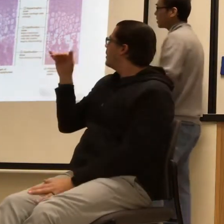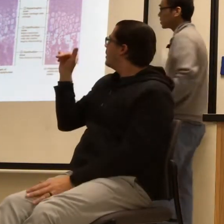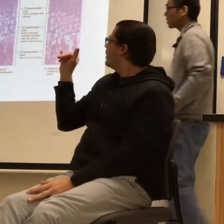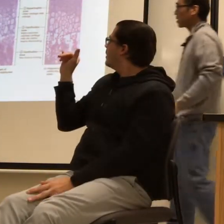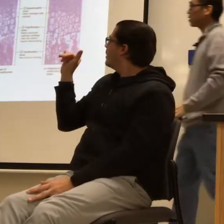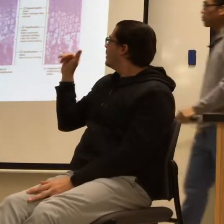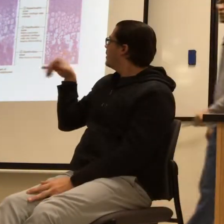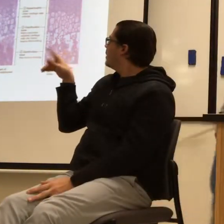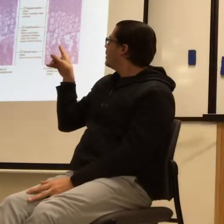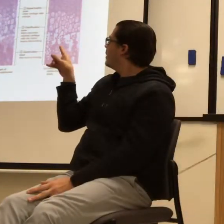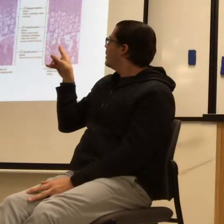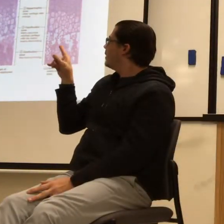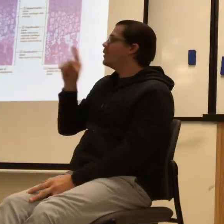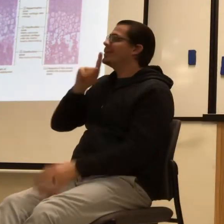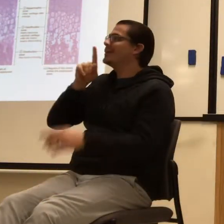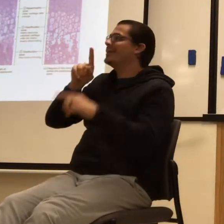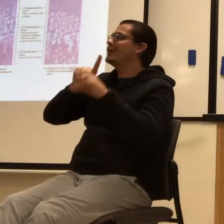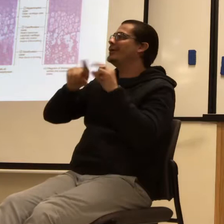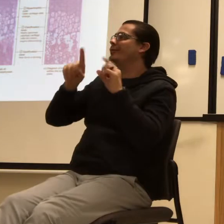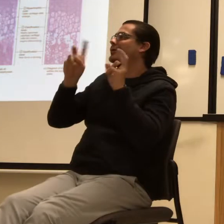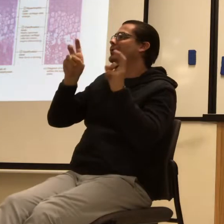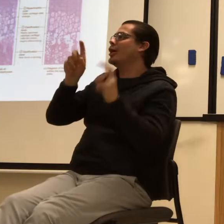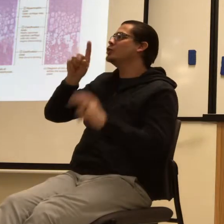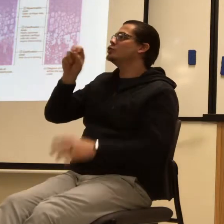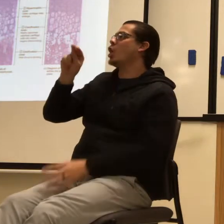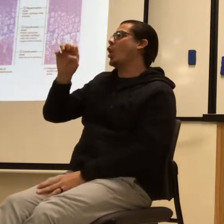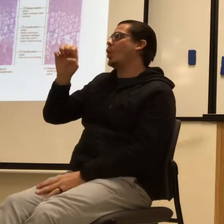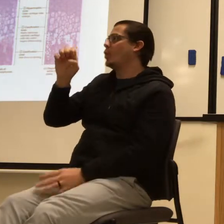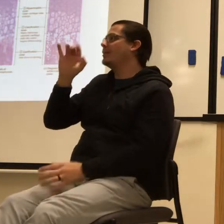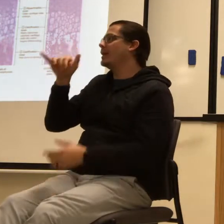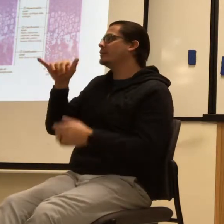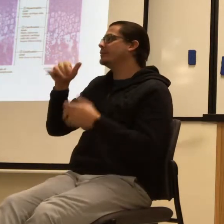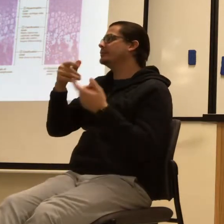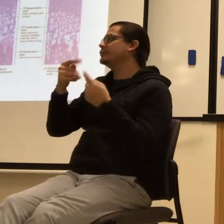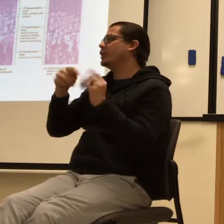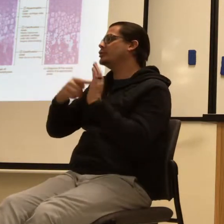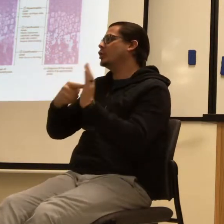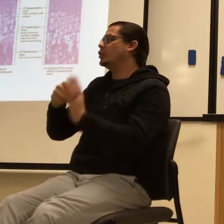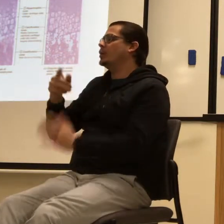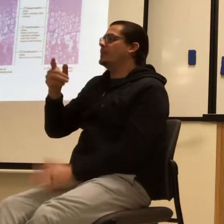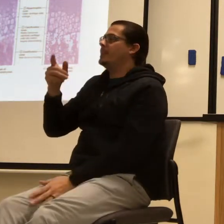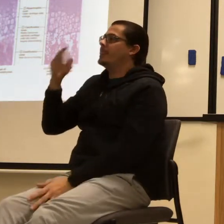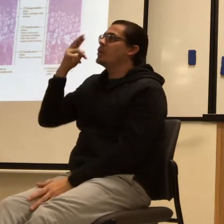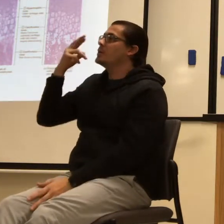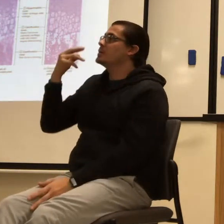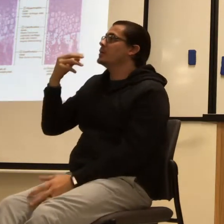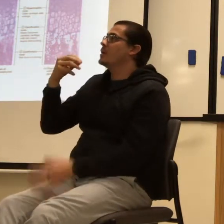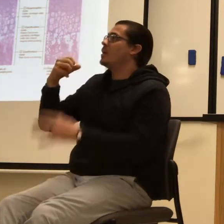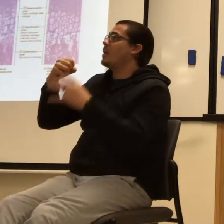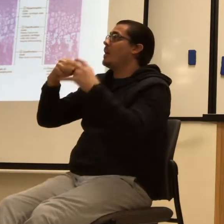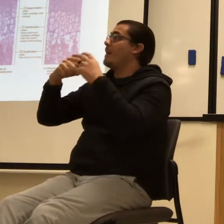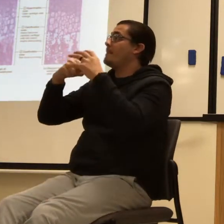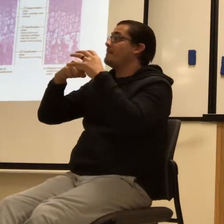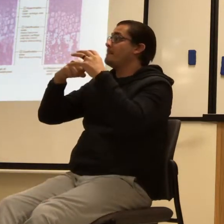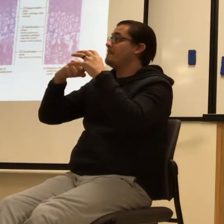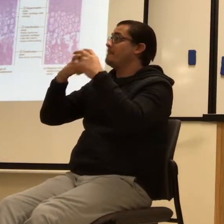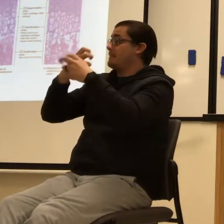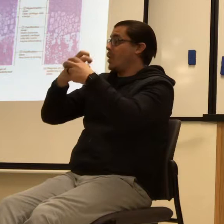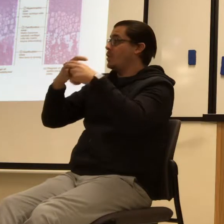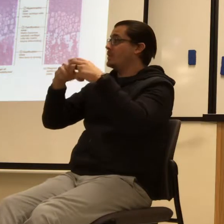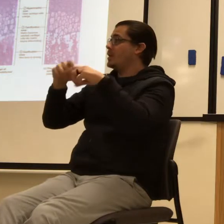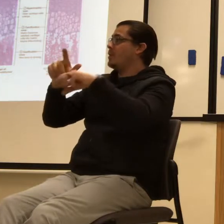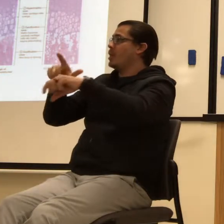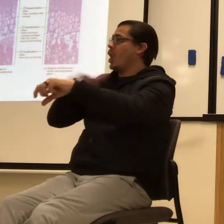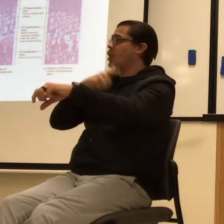well, basically, there are different zones. That's what they're trying to show you here. And the reason why bones get longer is because that little